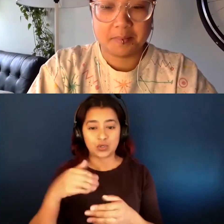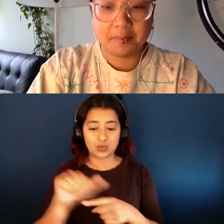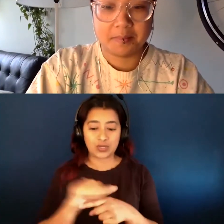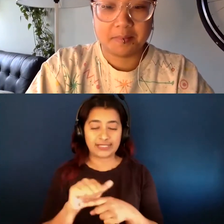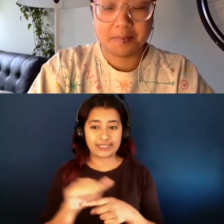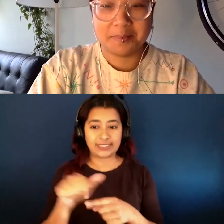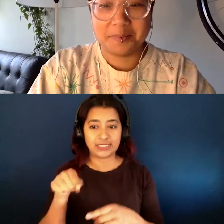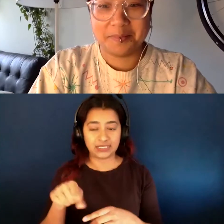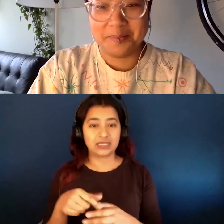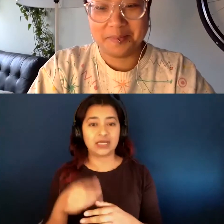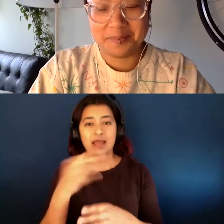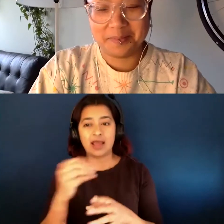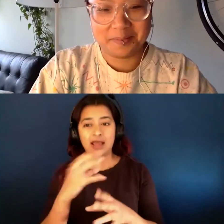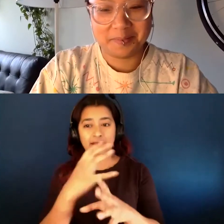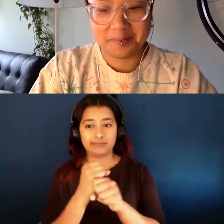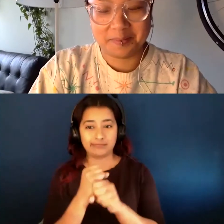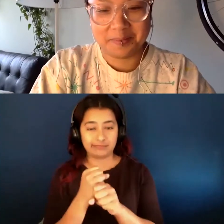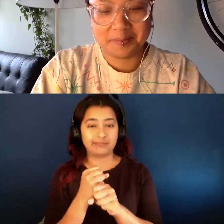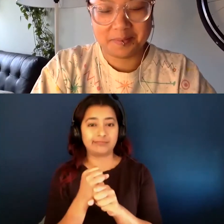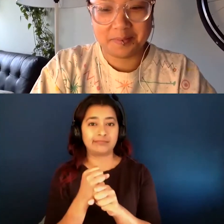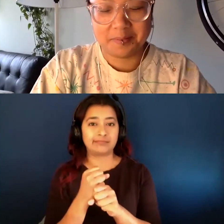and a recipient of a